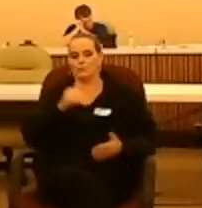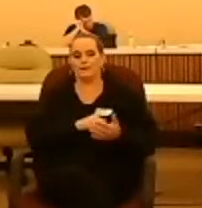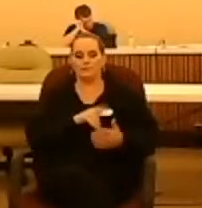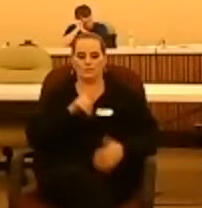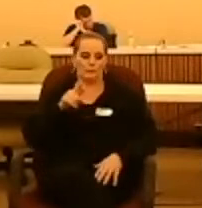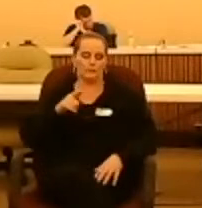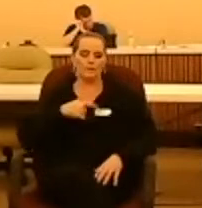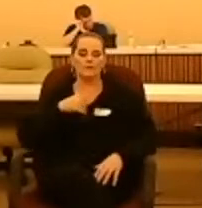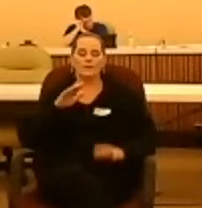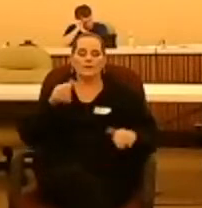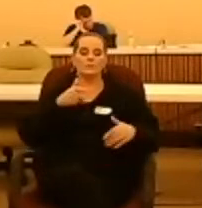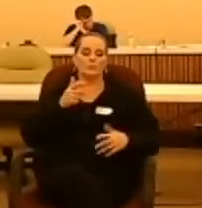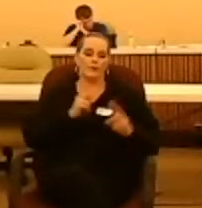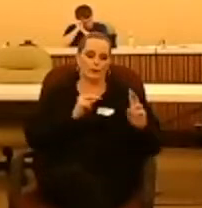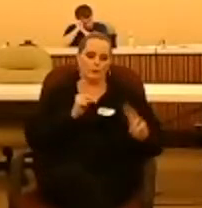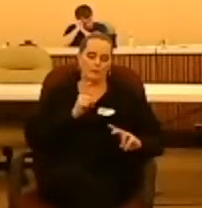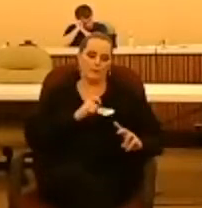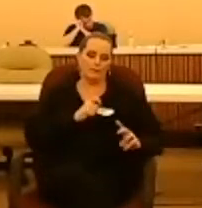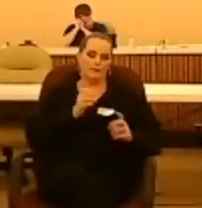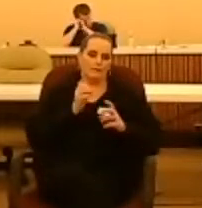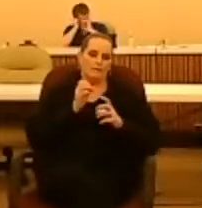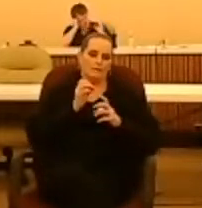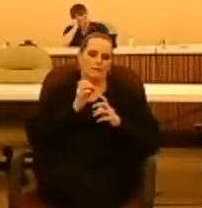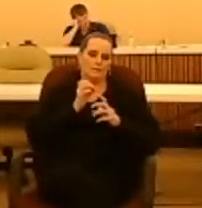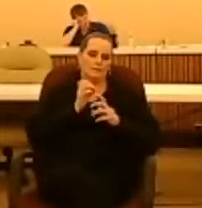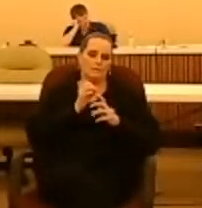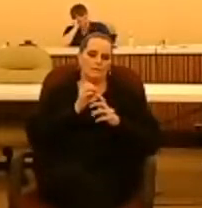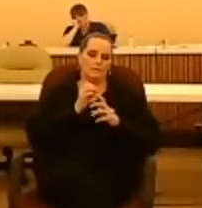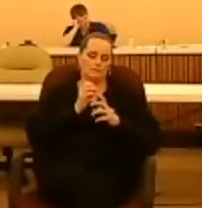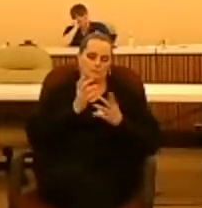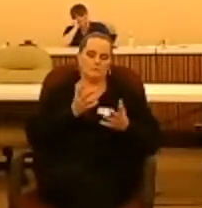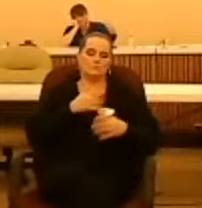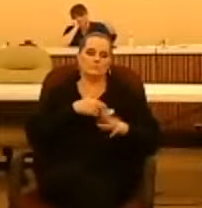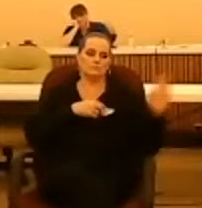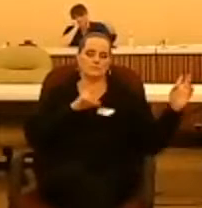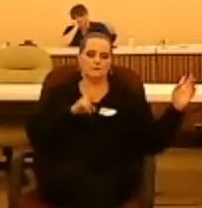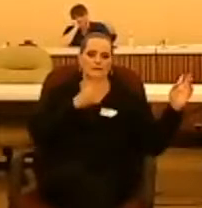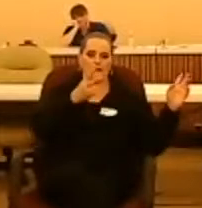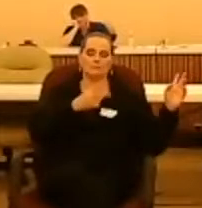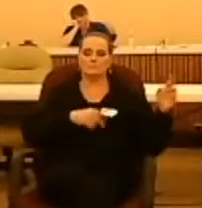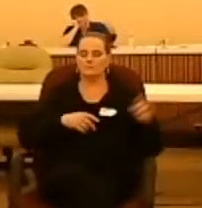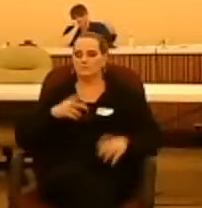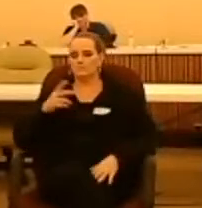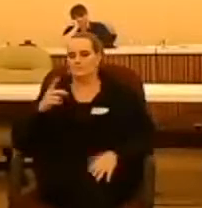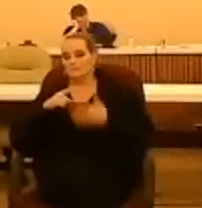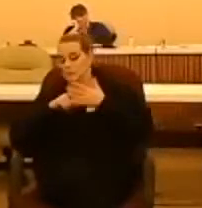2021, to hire personnel and make the attached change. Second. Any discussion?